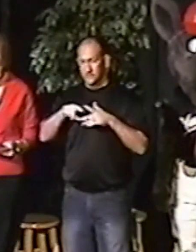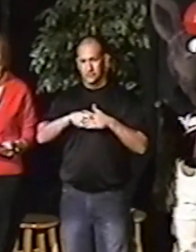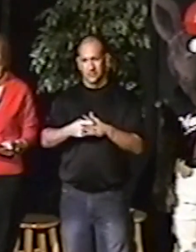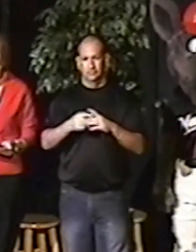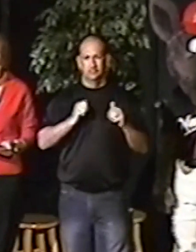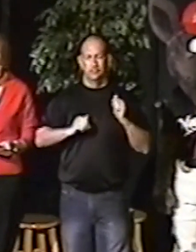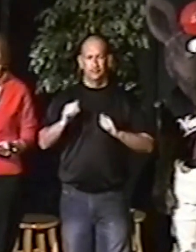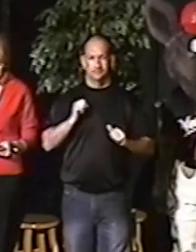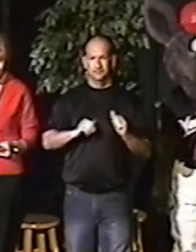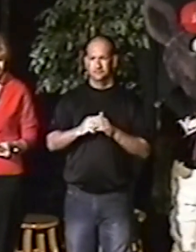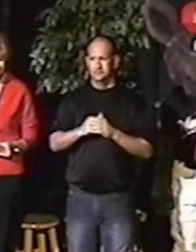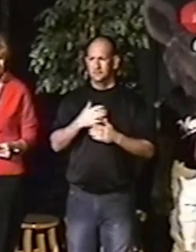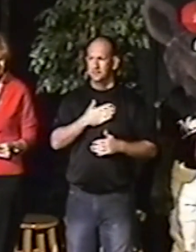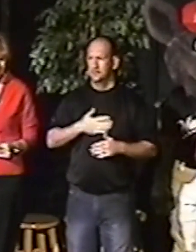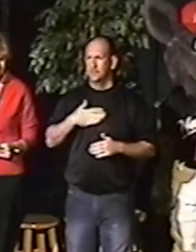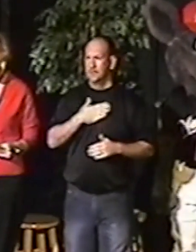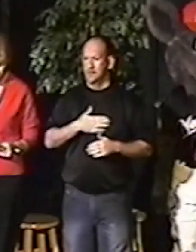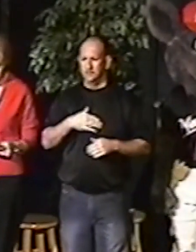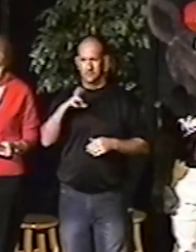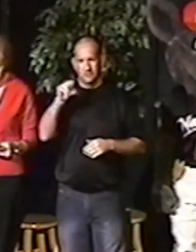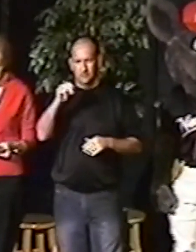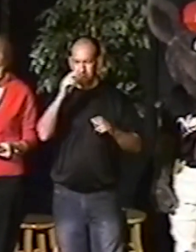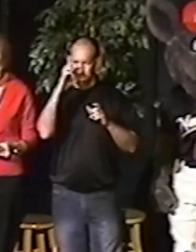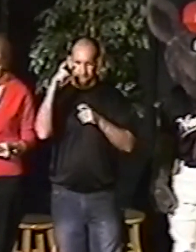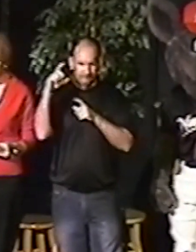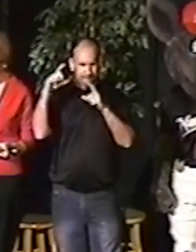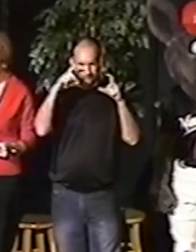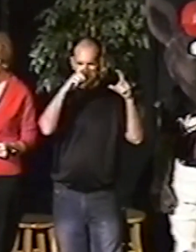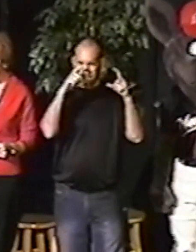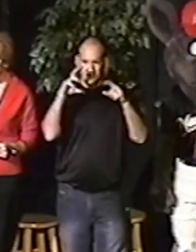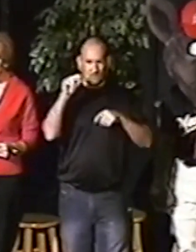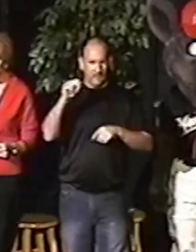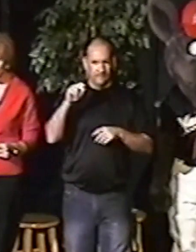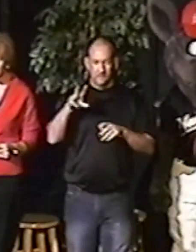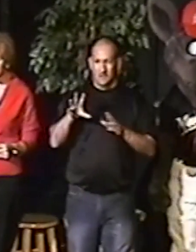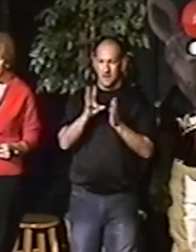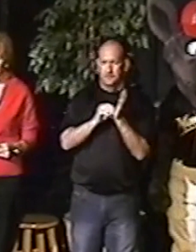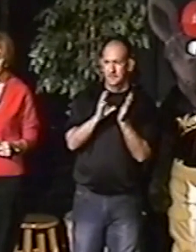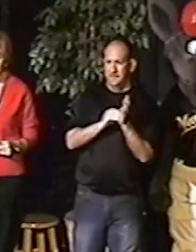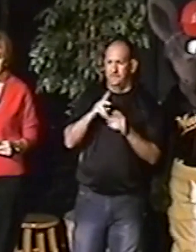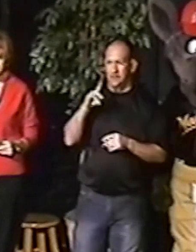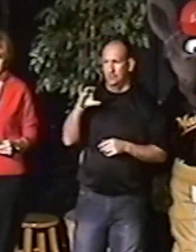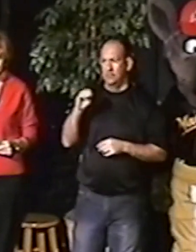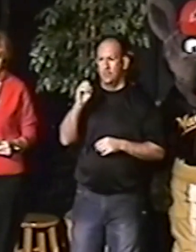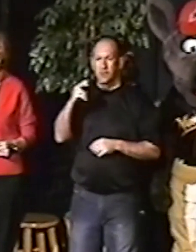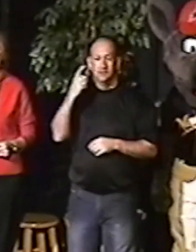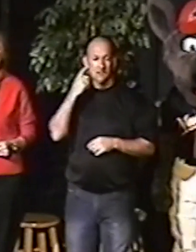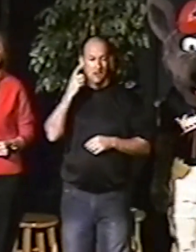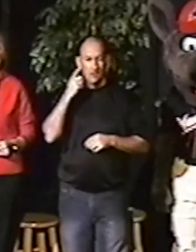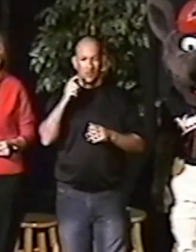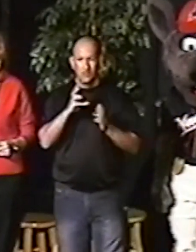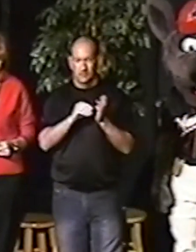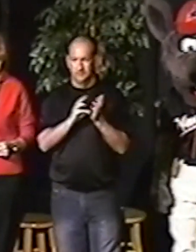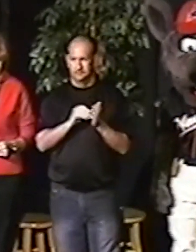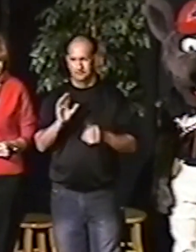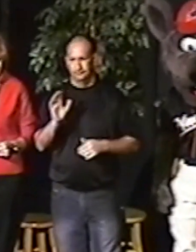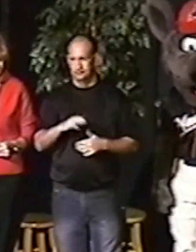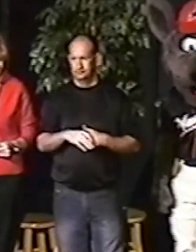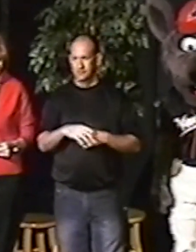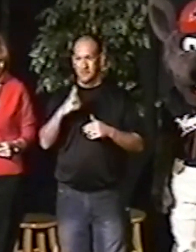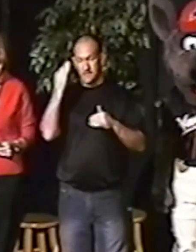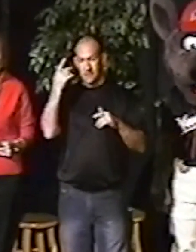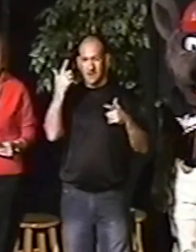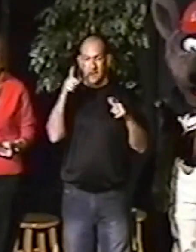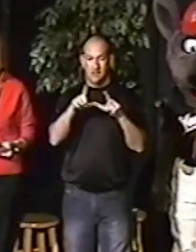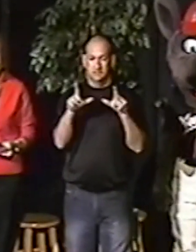show. Please refrain from taking photographs, videos, or sound recordings because of